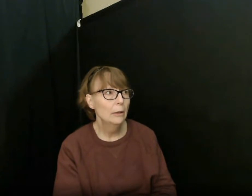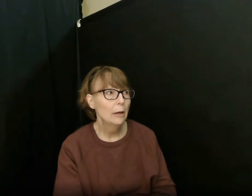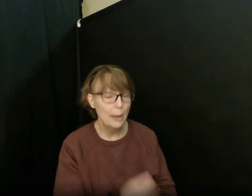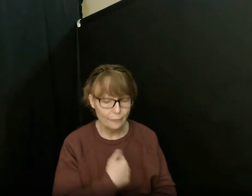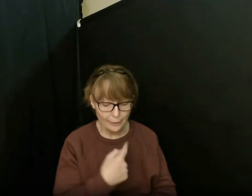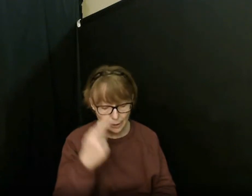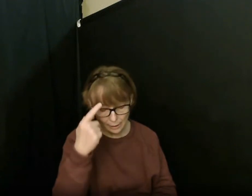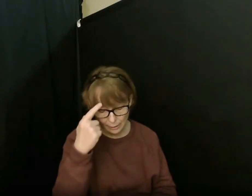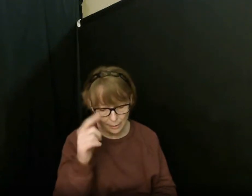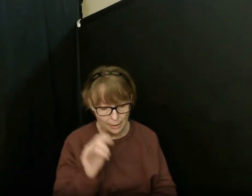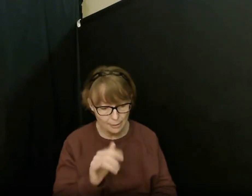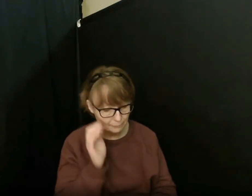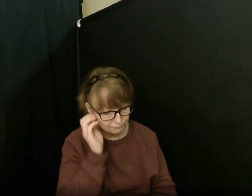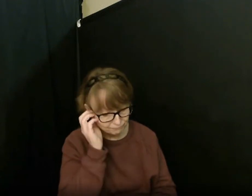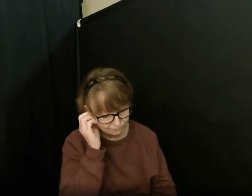I was thinking